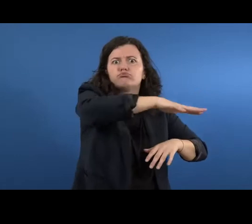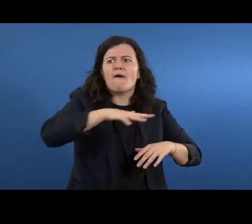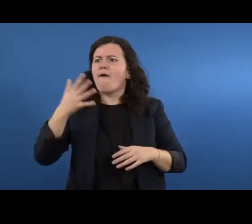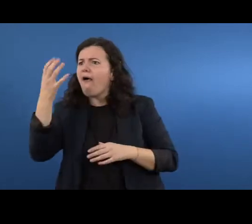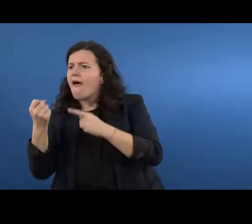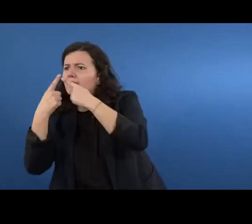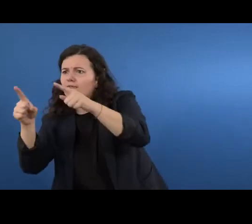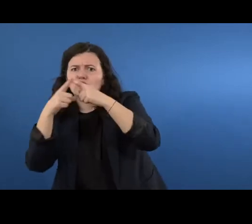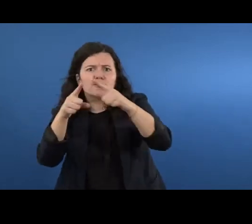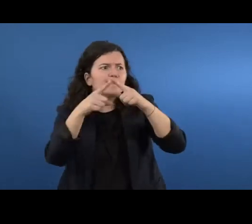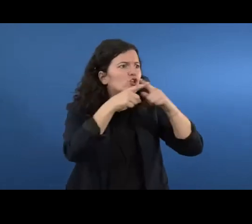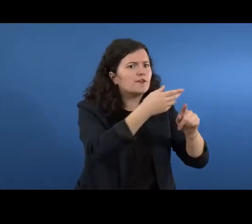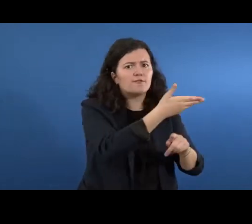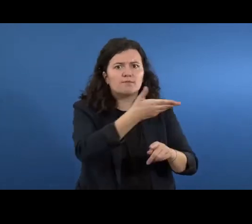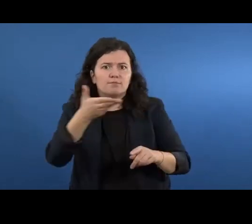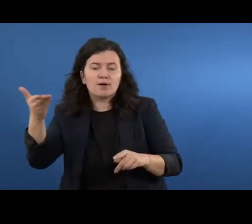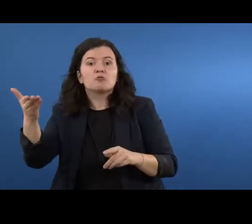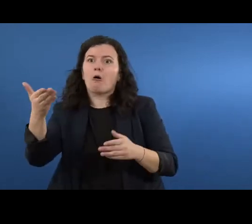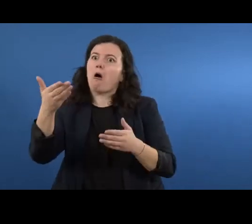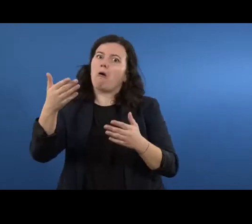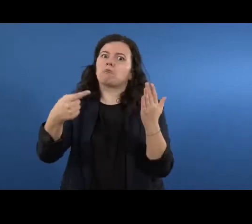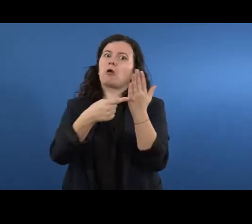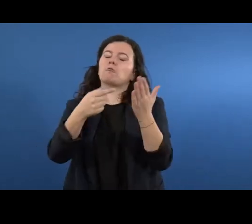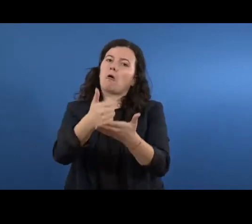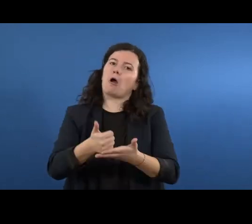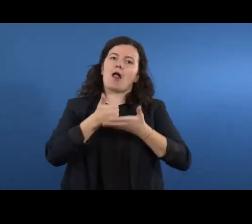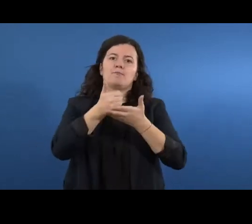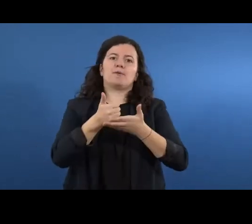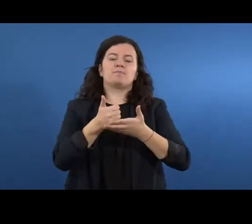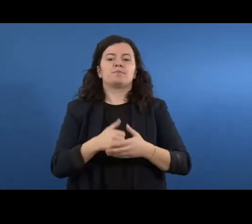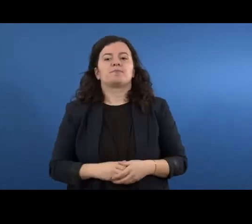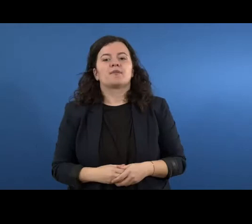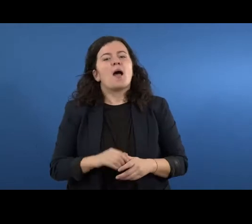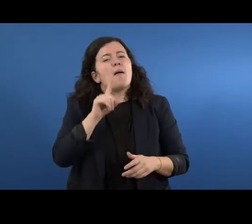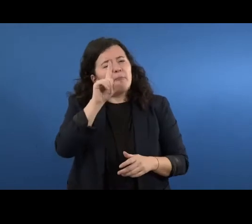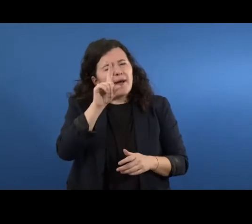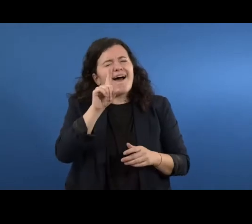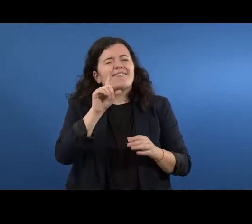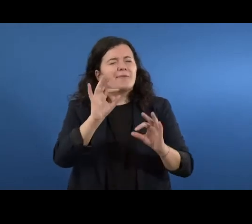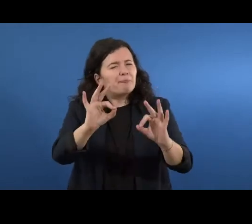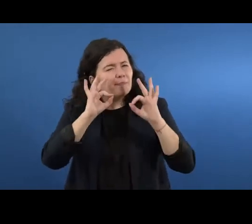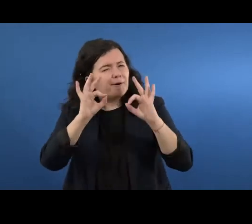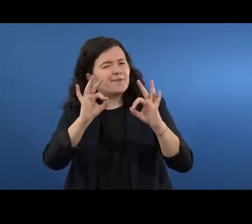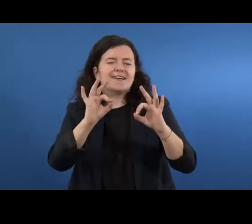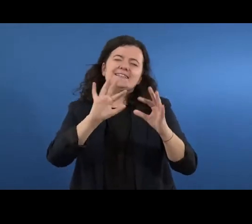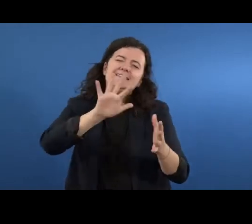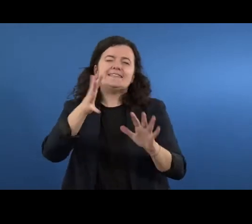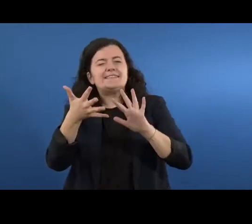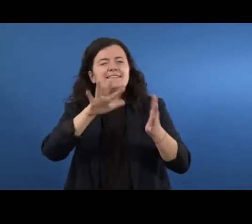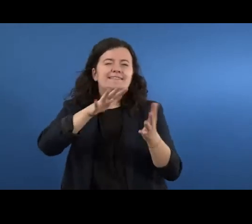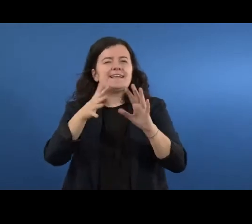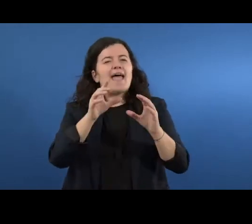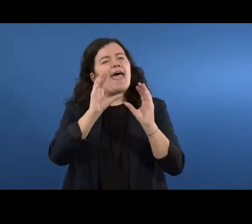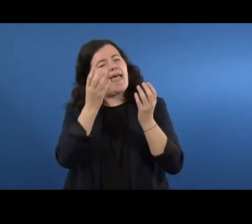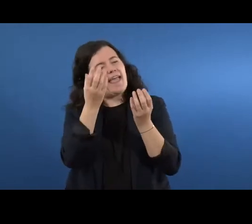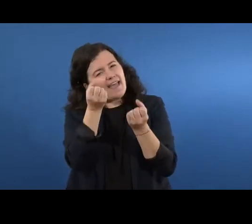technology advances as well, there are still a few limitations to use them. And that includes